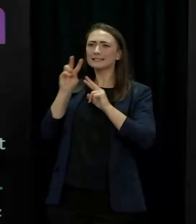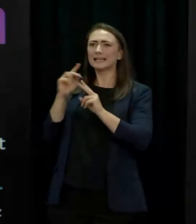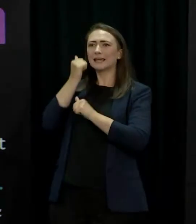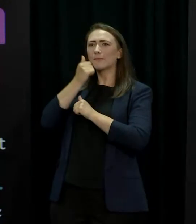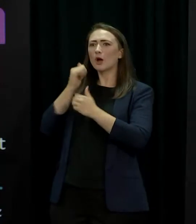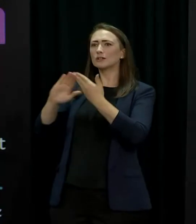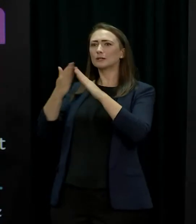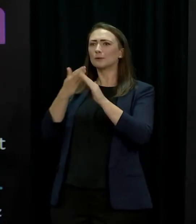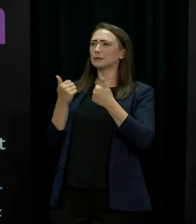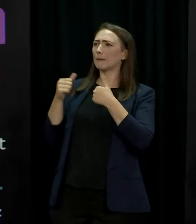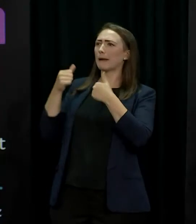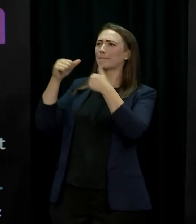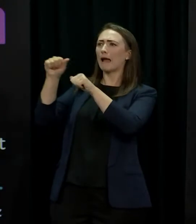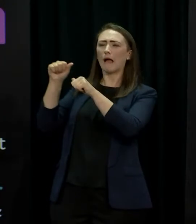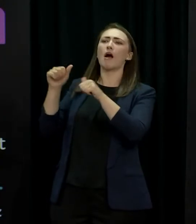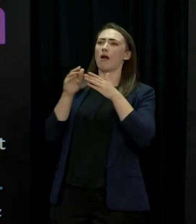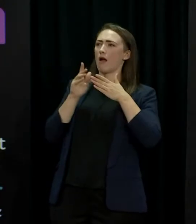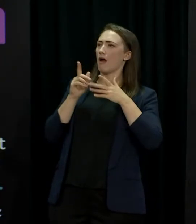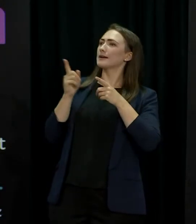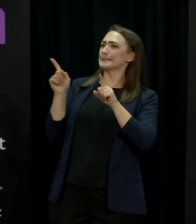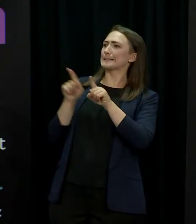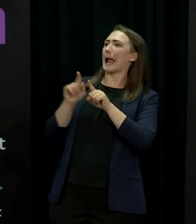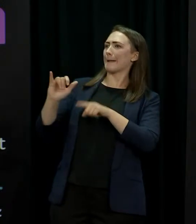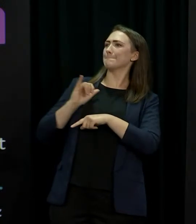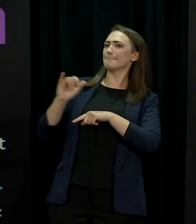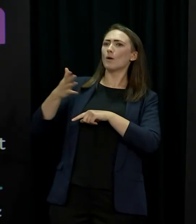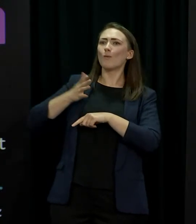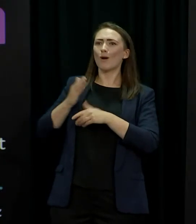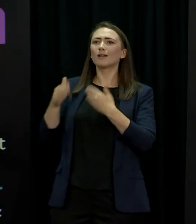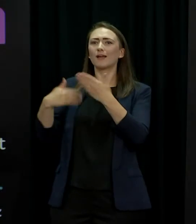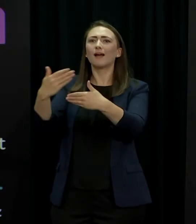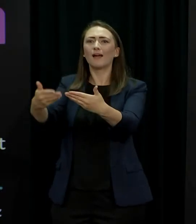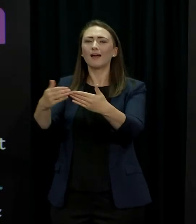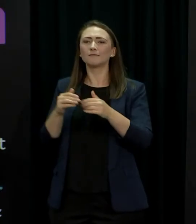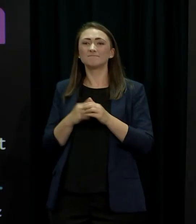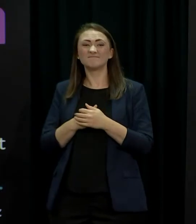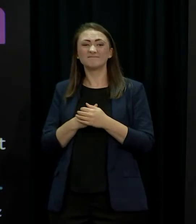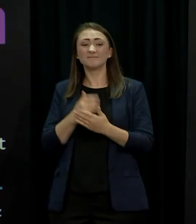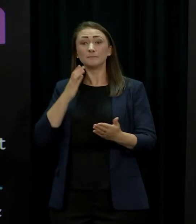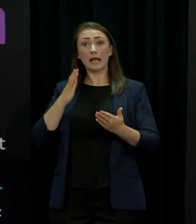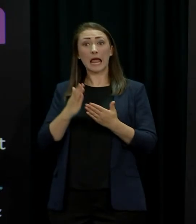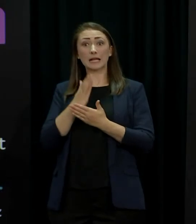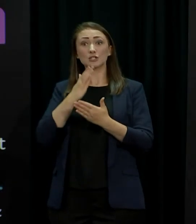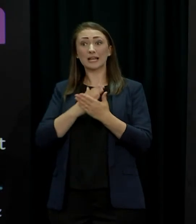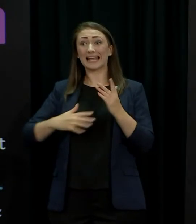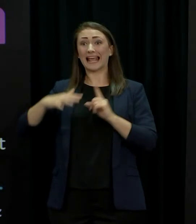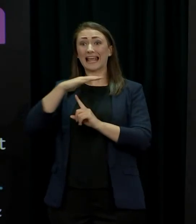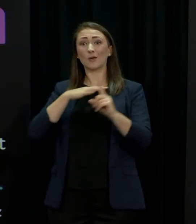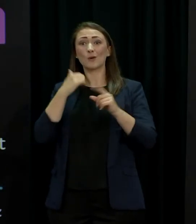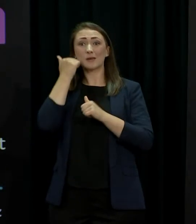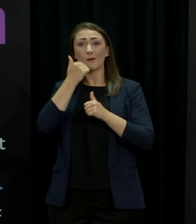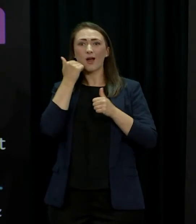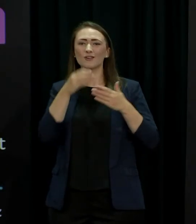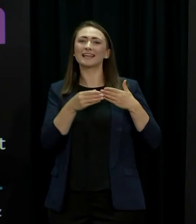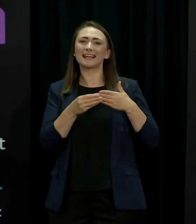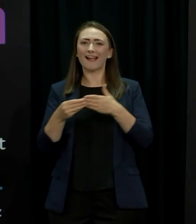first lockdown, when actually we all had to look after each other, it was iwi Māori who led the way, and I think